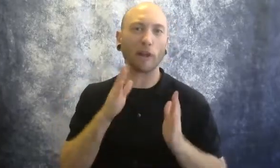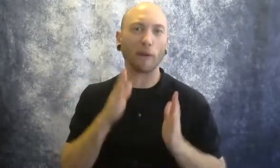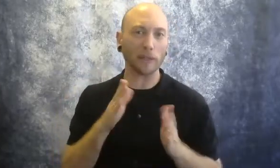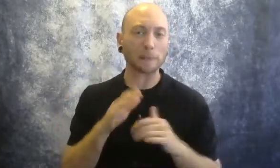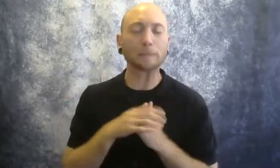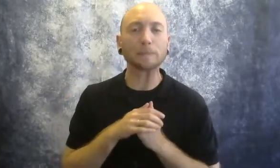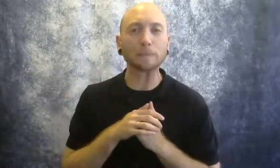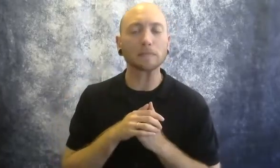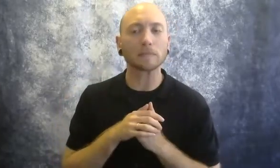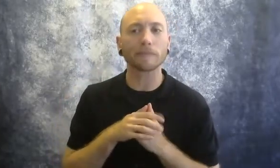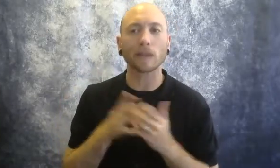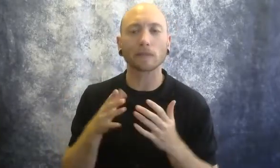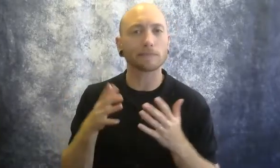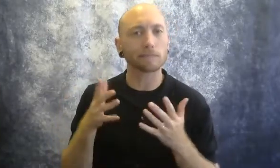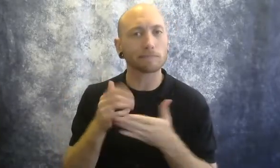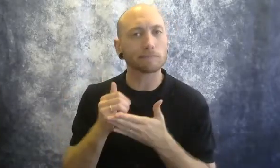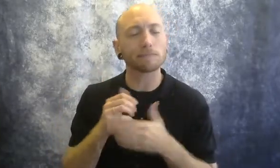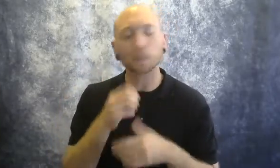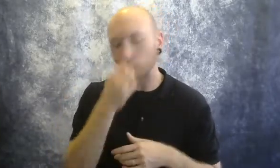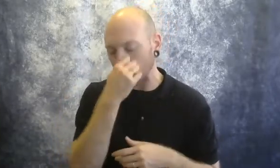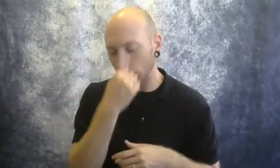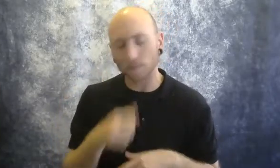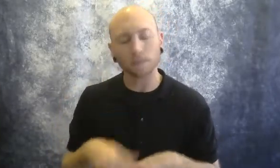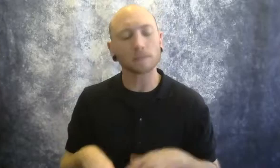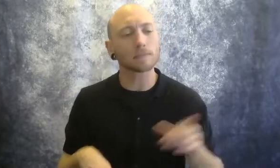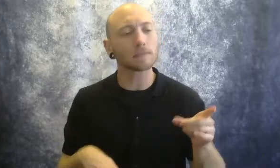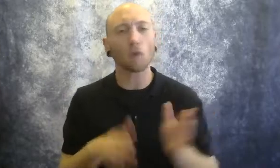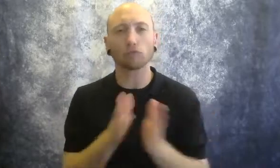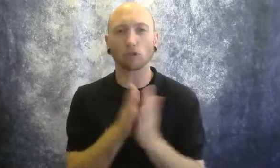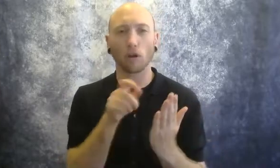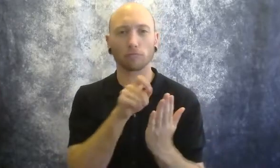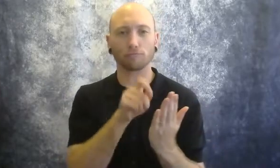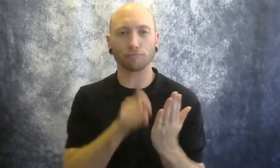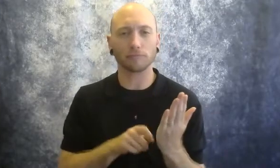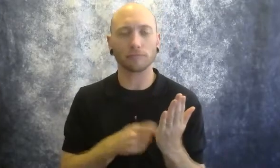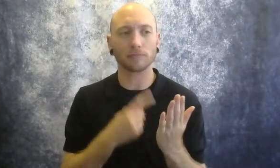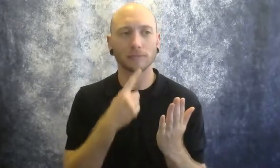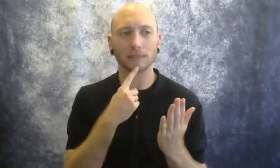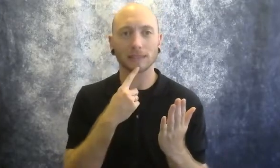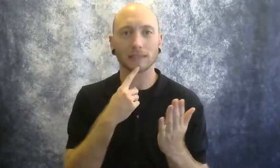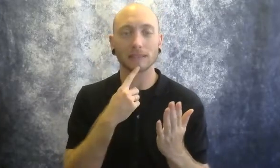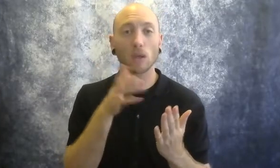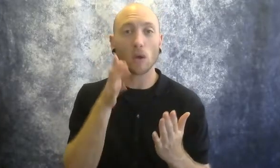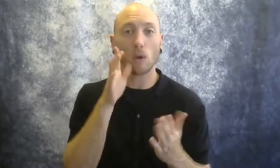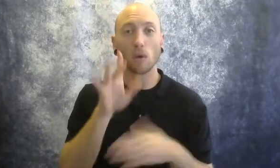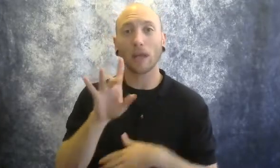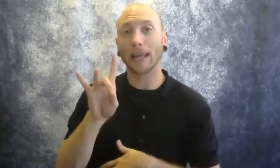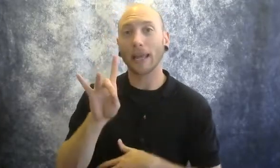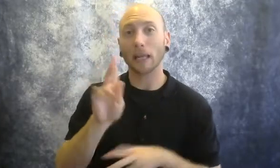so whatever on a missionary thing, to help these people. And he says, we will have 8 rather